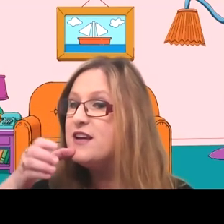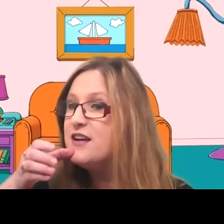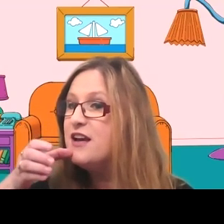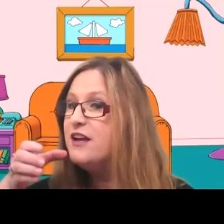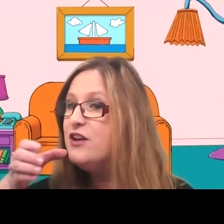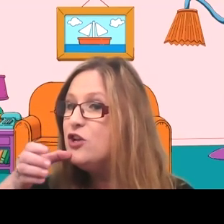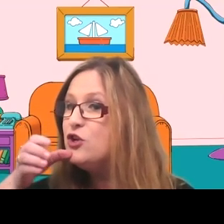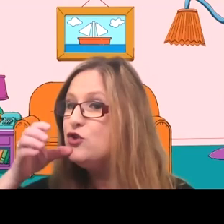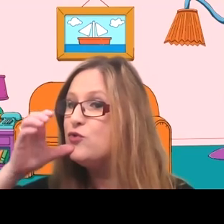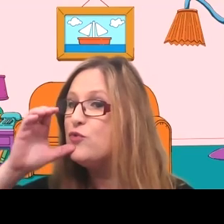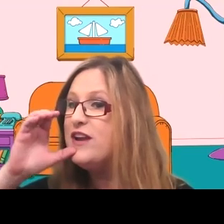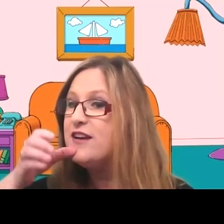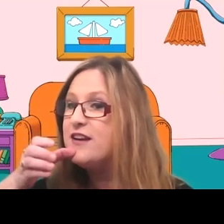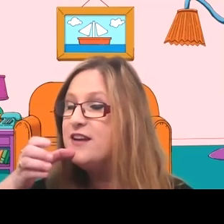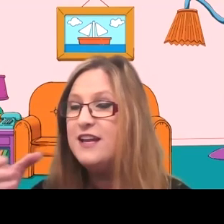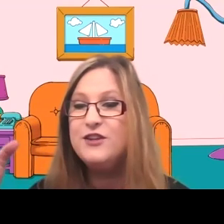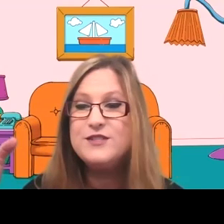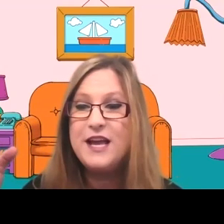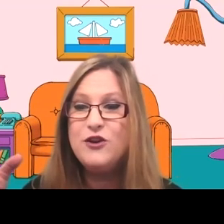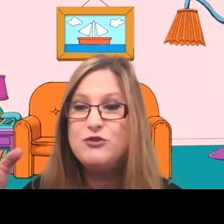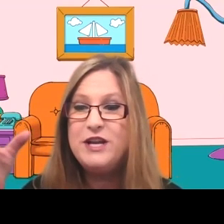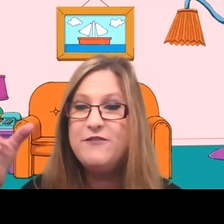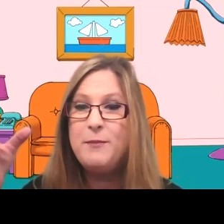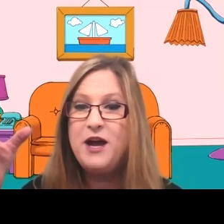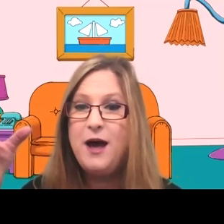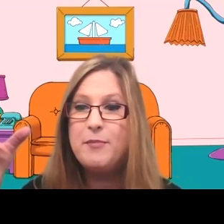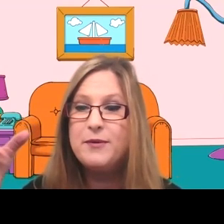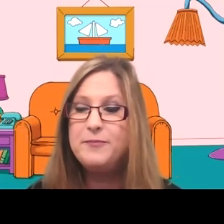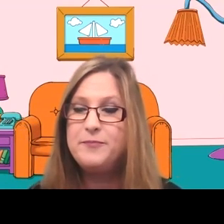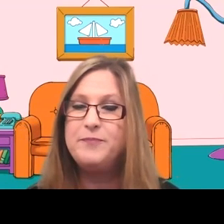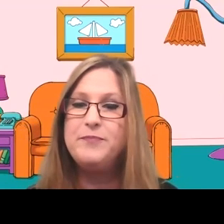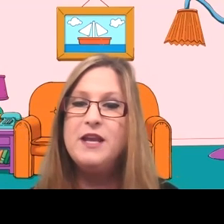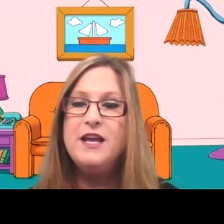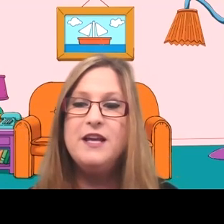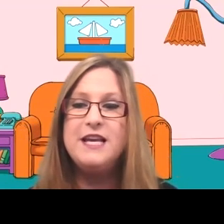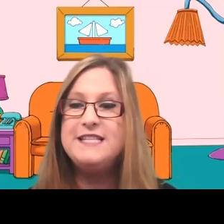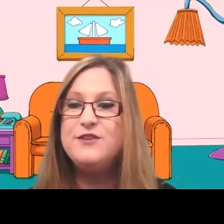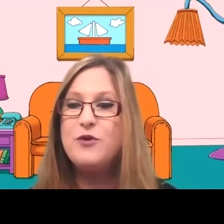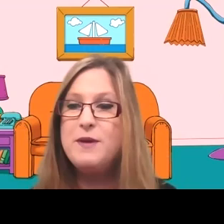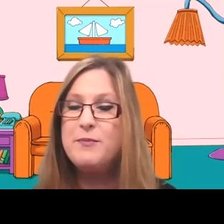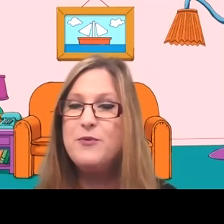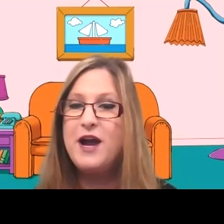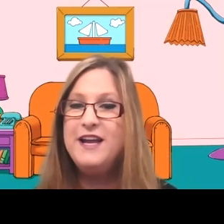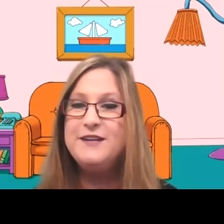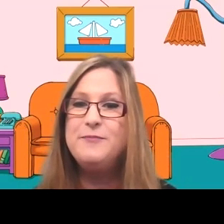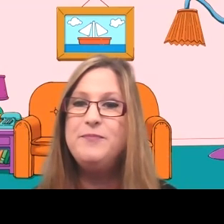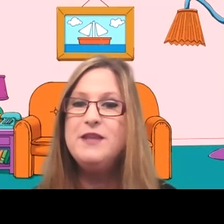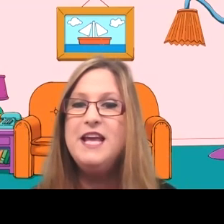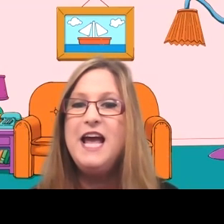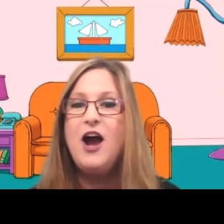Drink. Drink. Looks like you're drinking from a cup. Easy to remember,